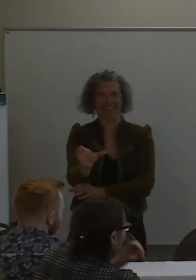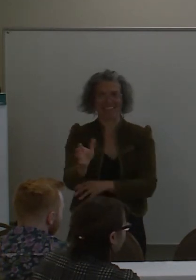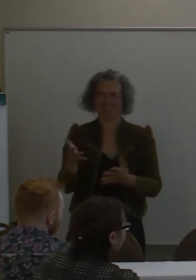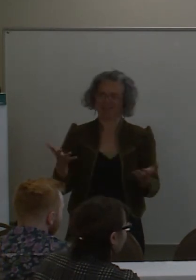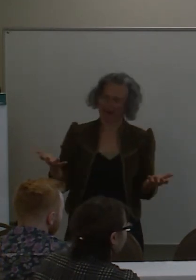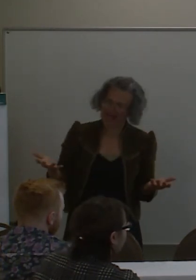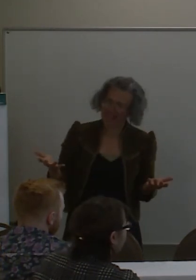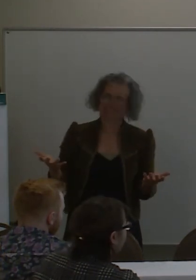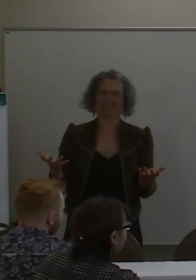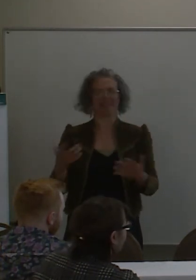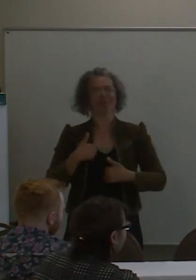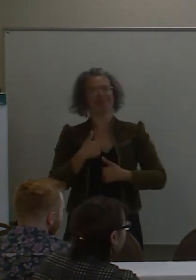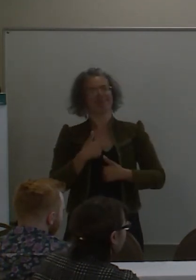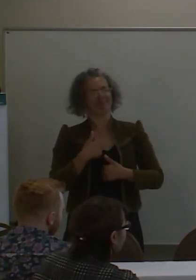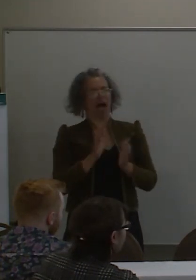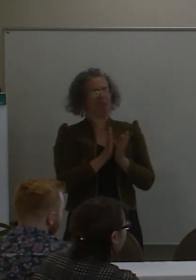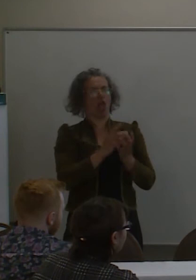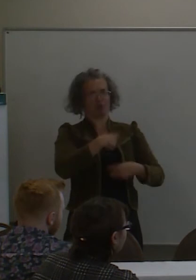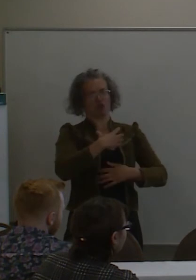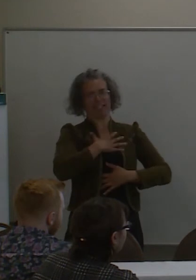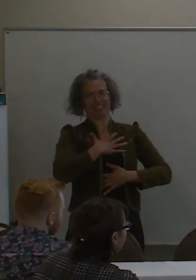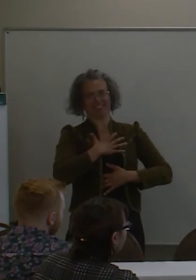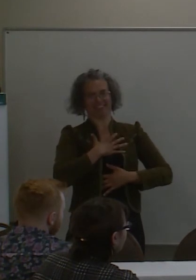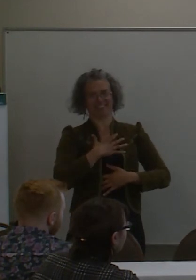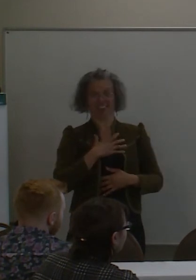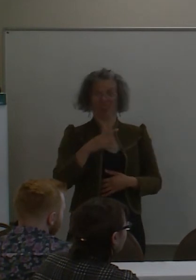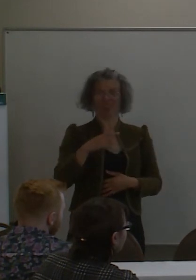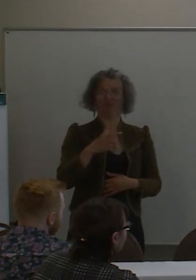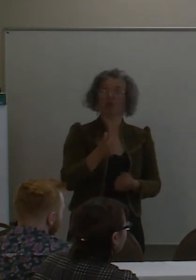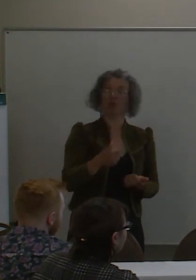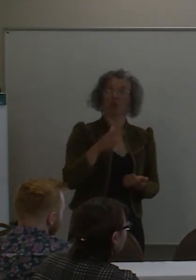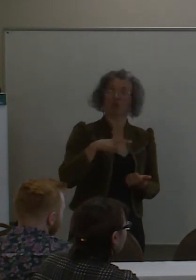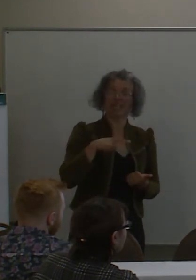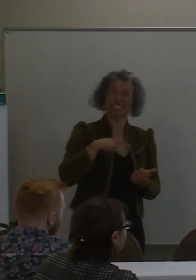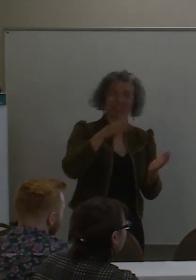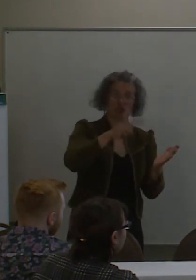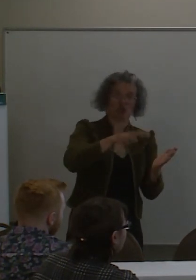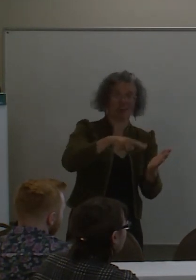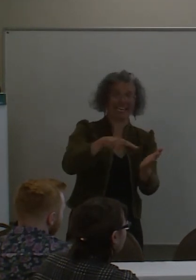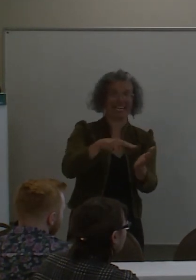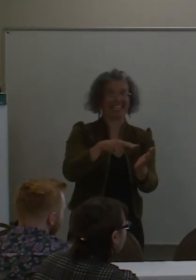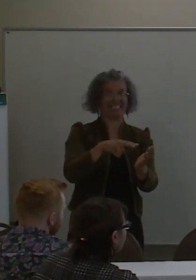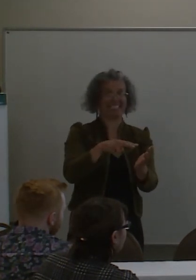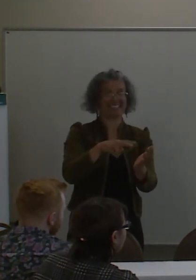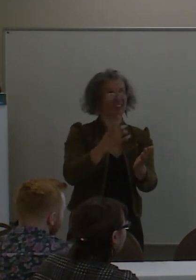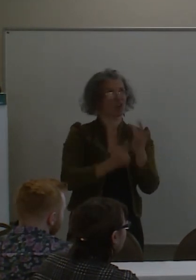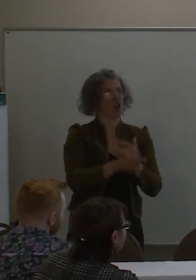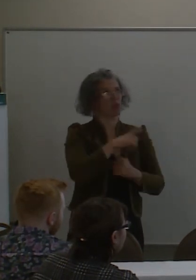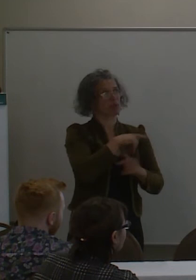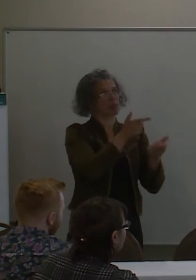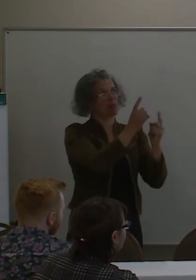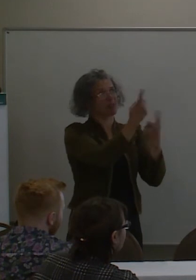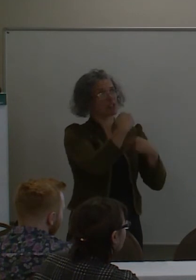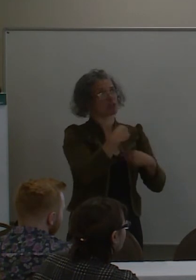yeah, I'm a librarian. There are reasons to weed, not the least of which of my boss telling me to,